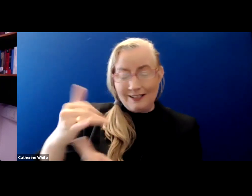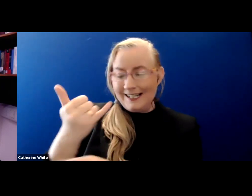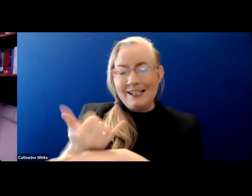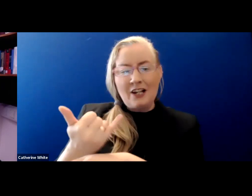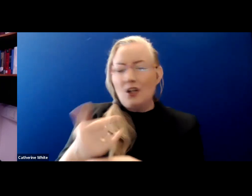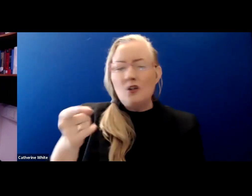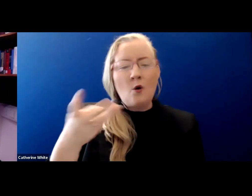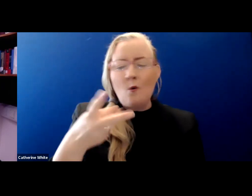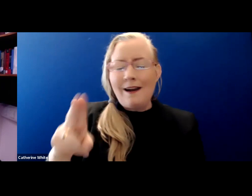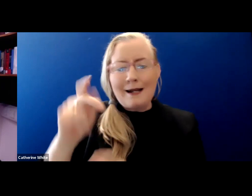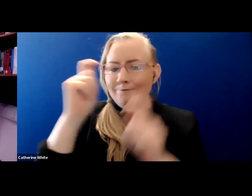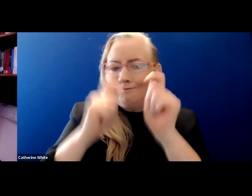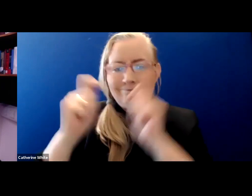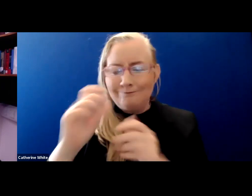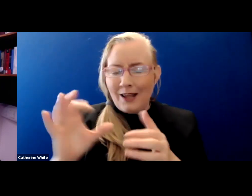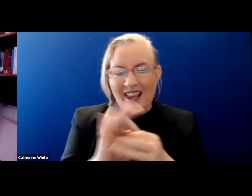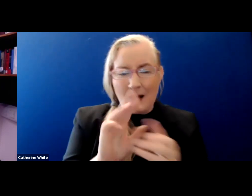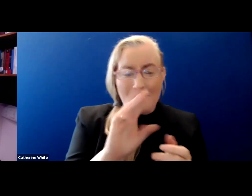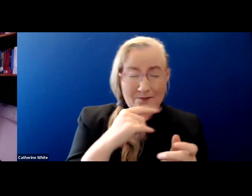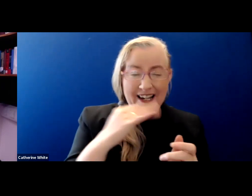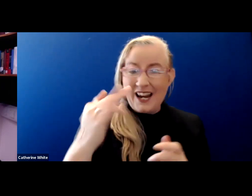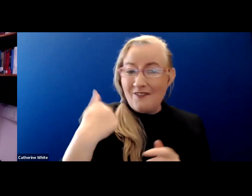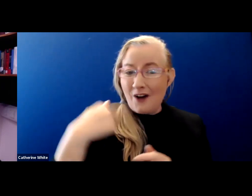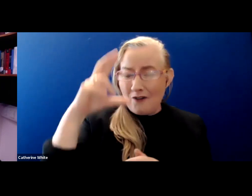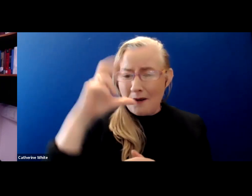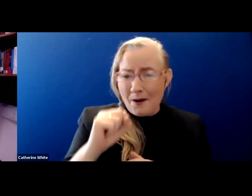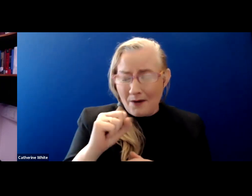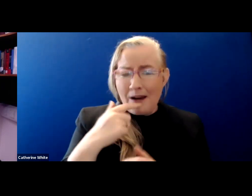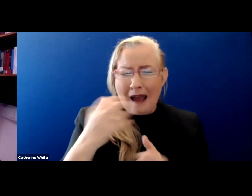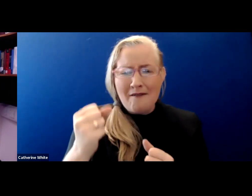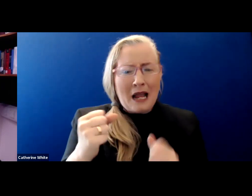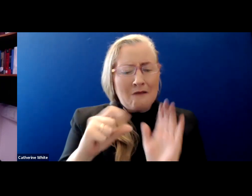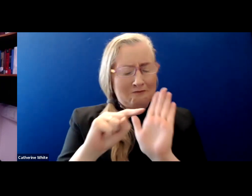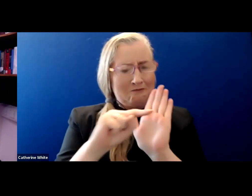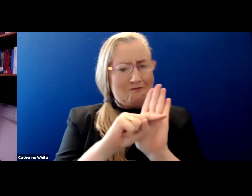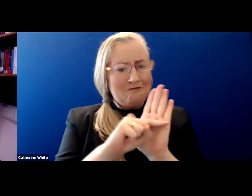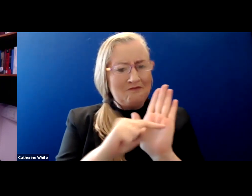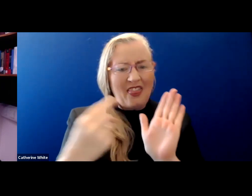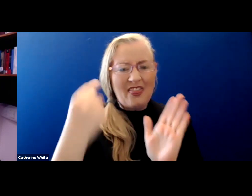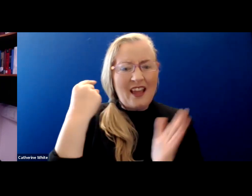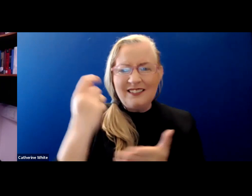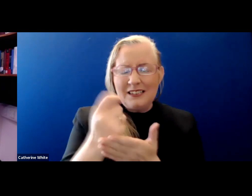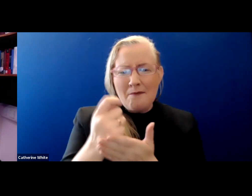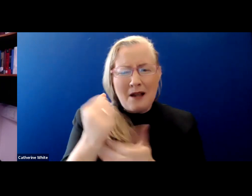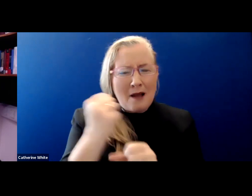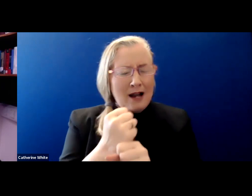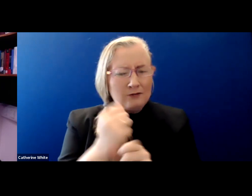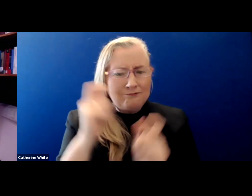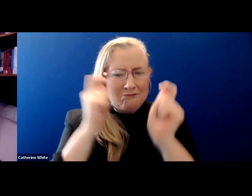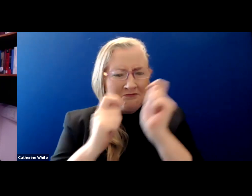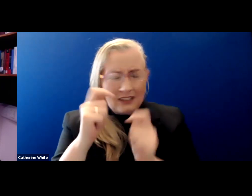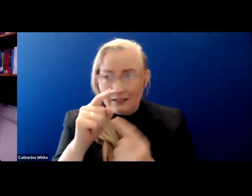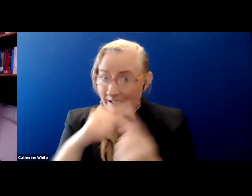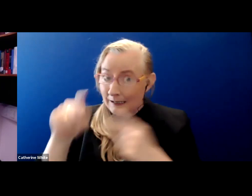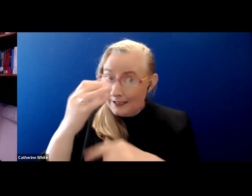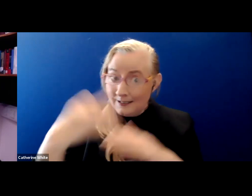consider it for her thesis. And if I recall, there was quite an air of pessimism at the time regarding the prospects for states to